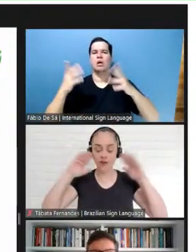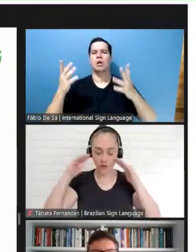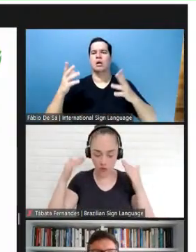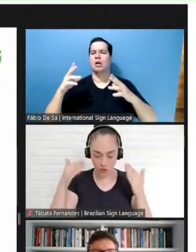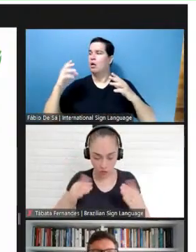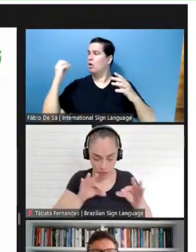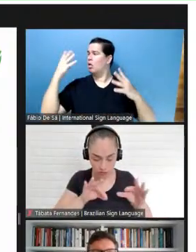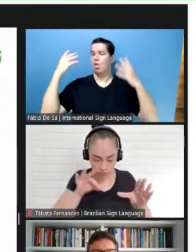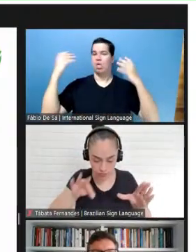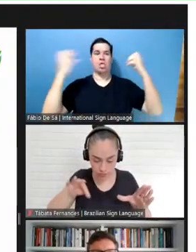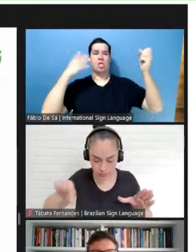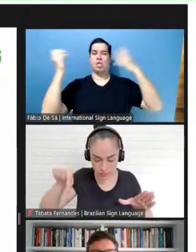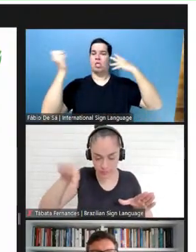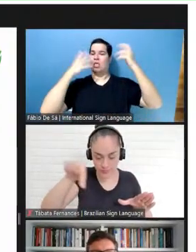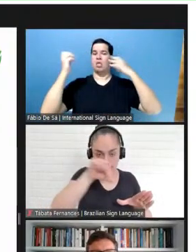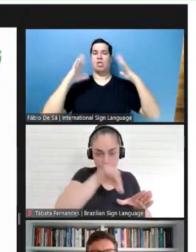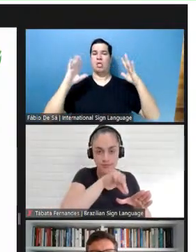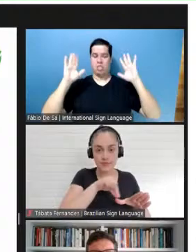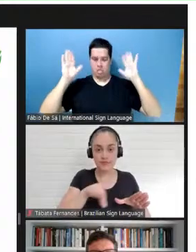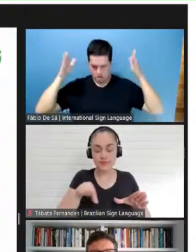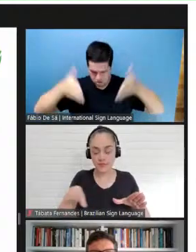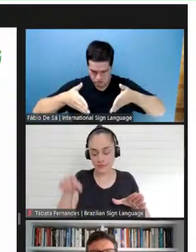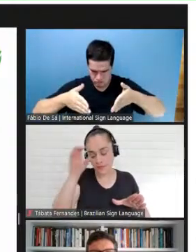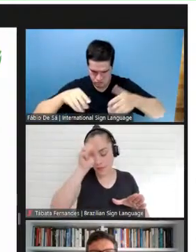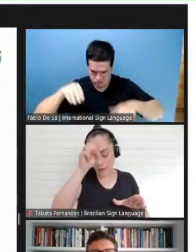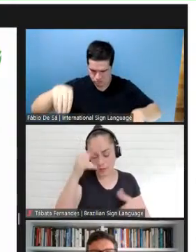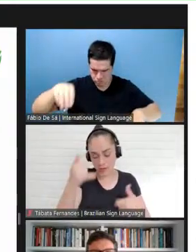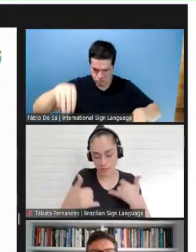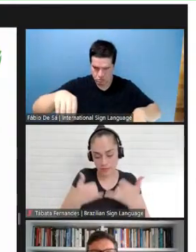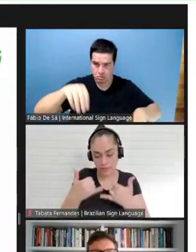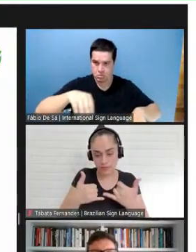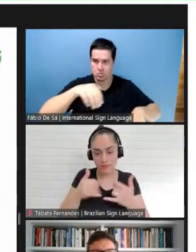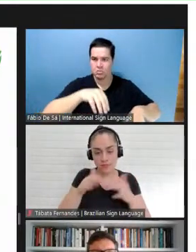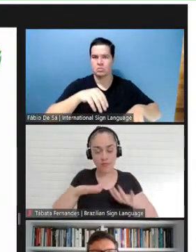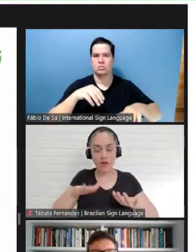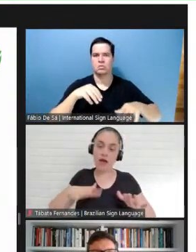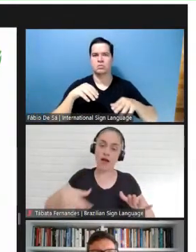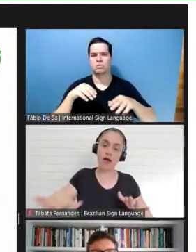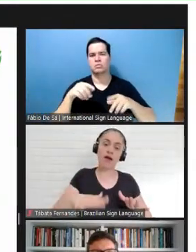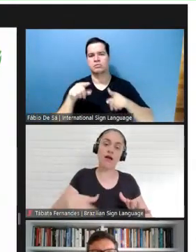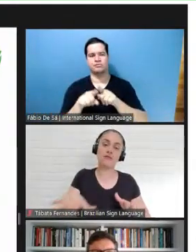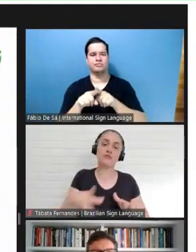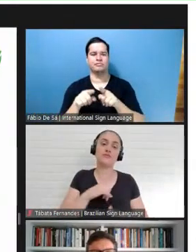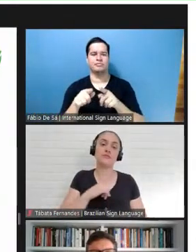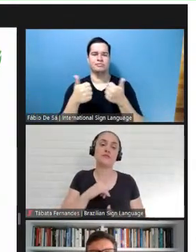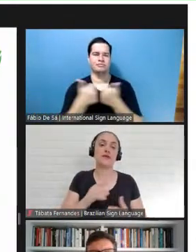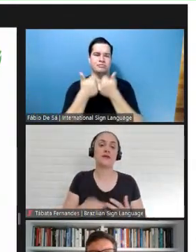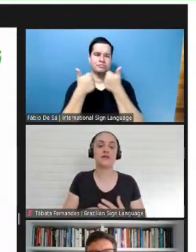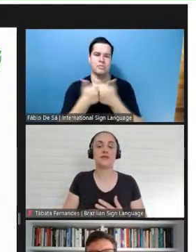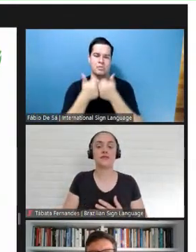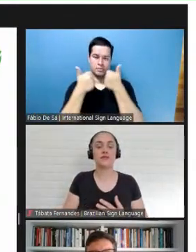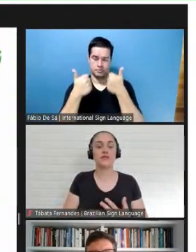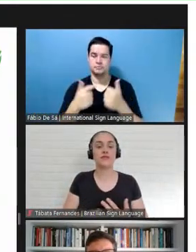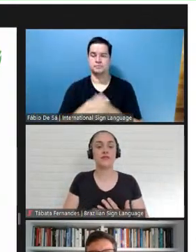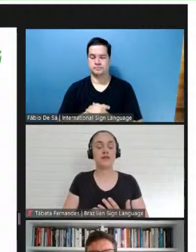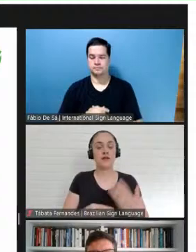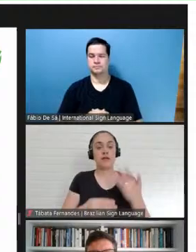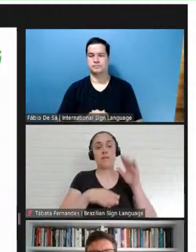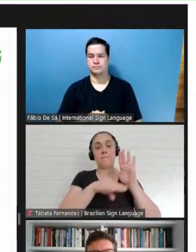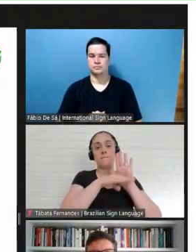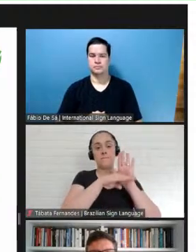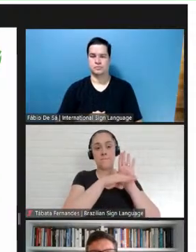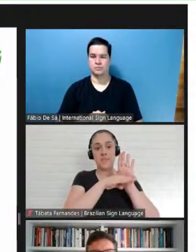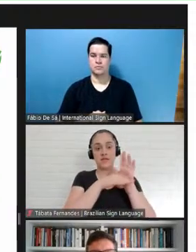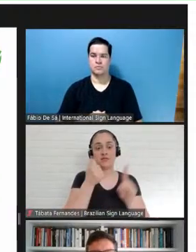be included in the games in that particular classroom. I won't go there. Okay, so when we're looking at